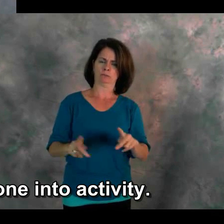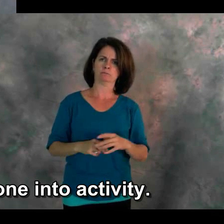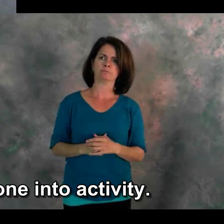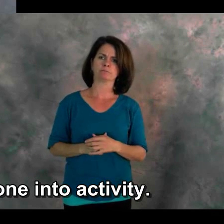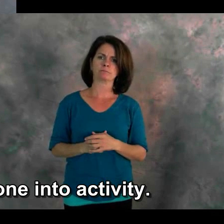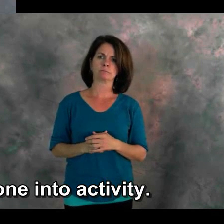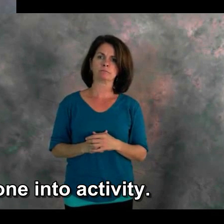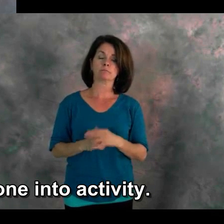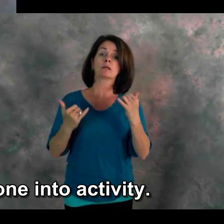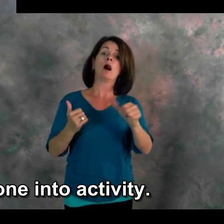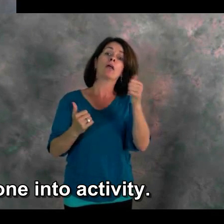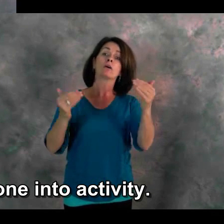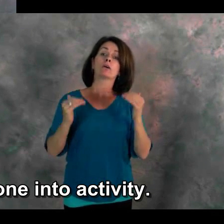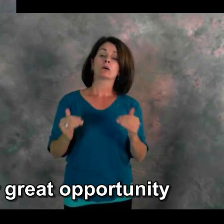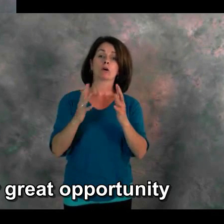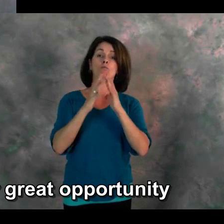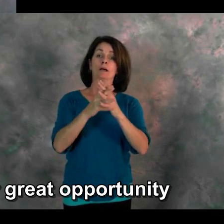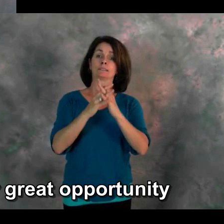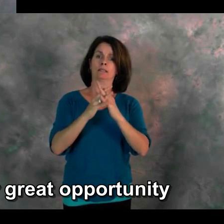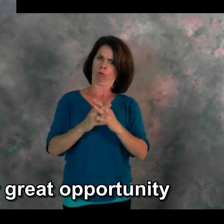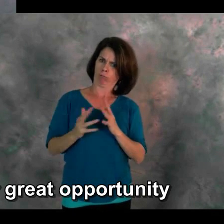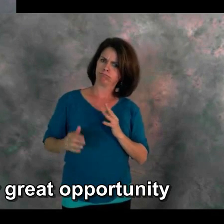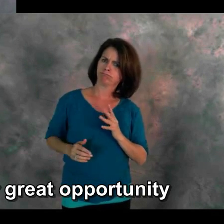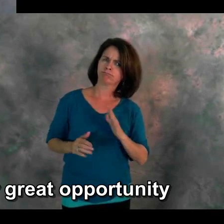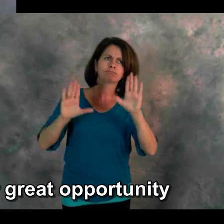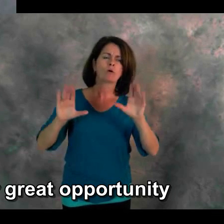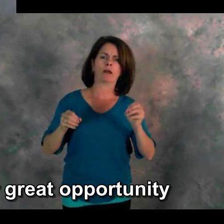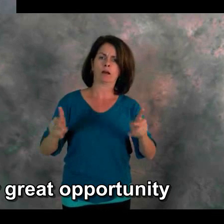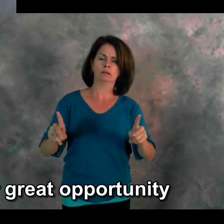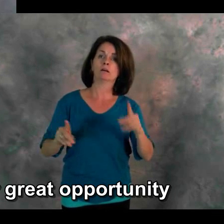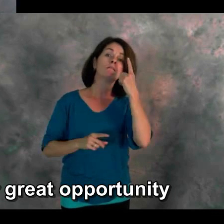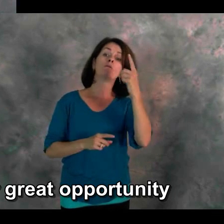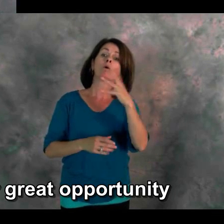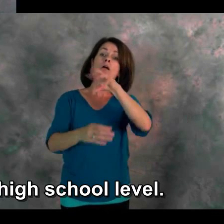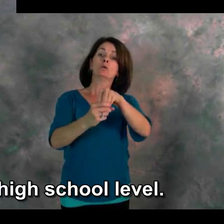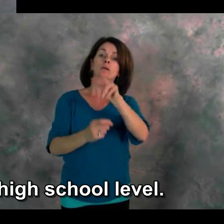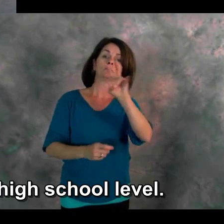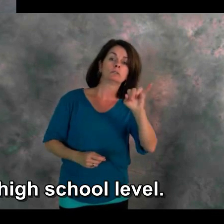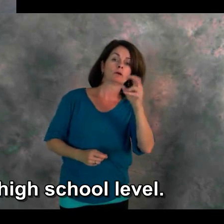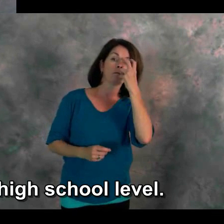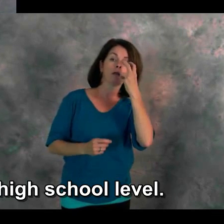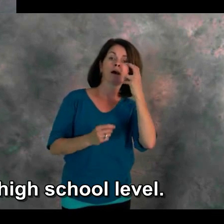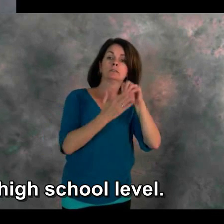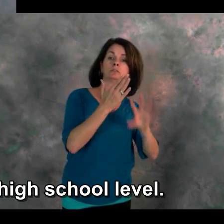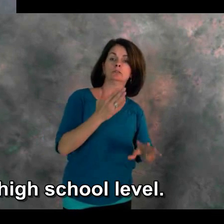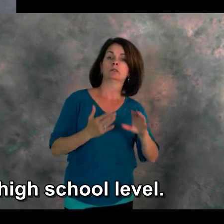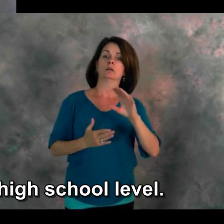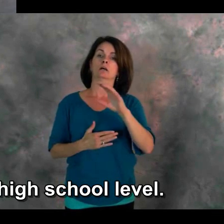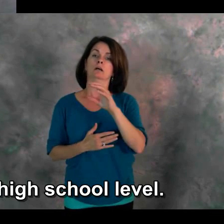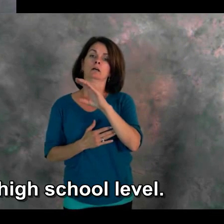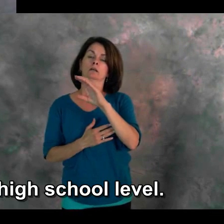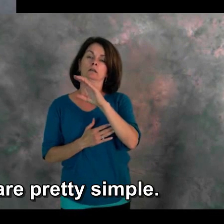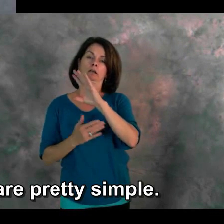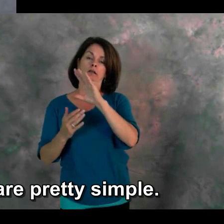someone into activity. Wrestling is another great opportunity for inclusion at the high school